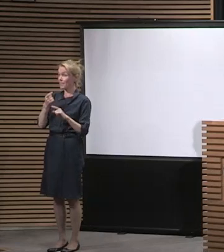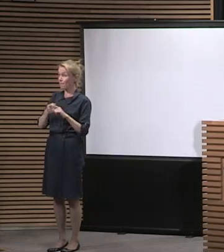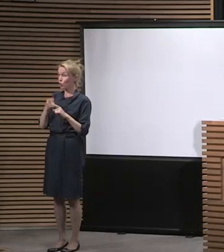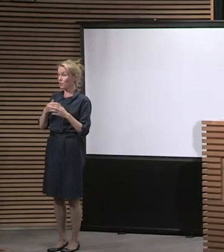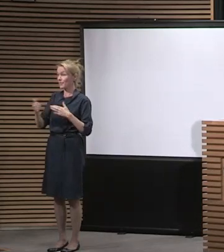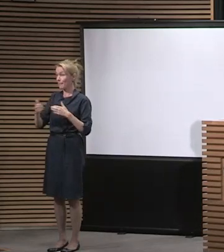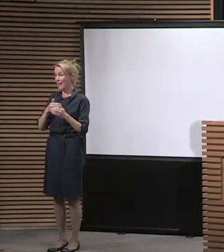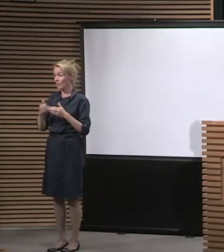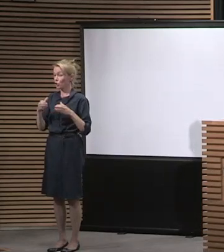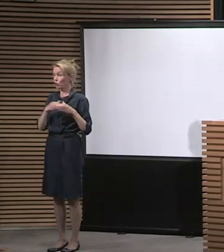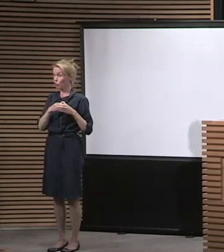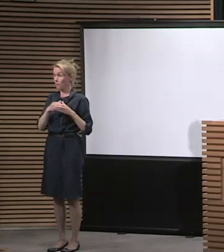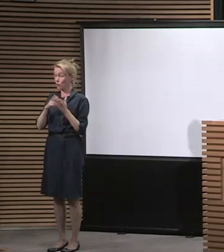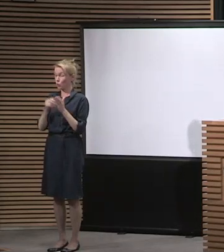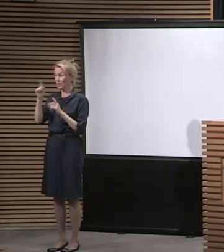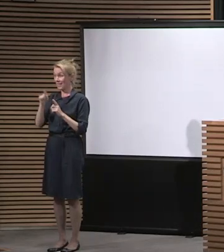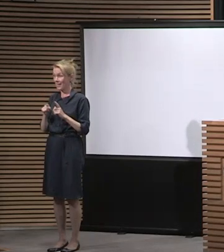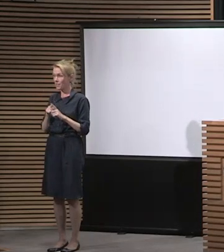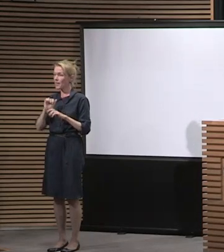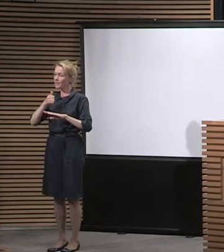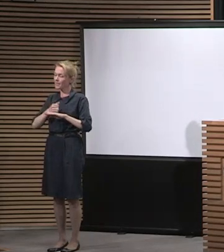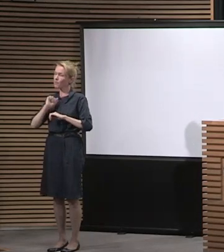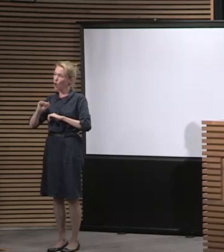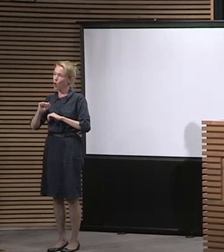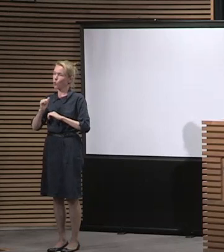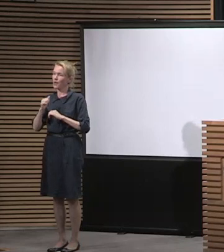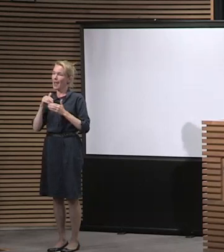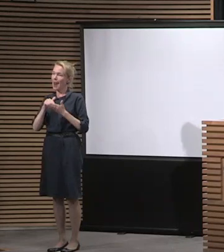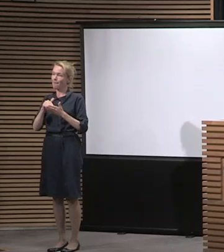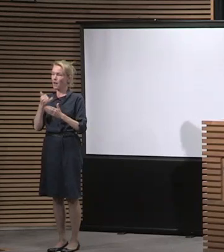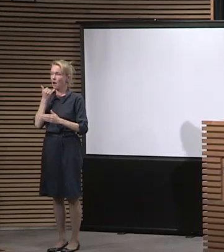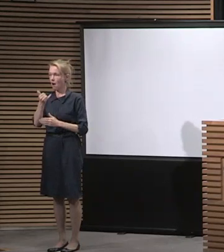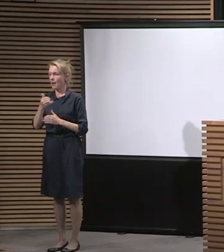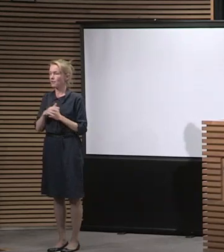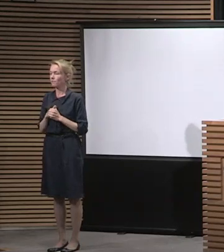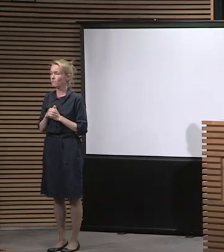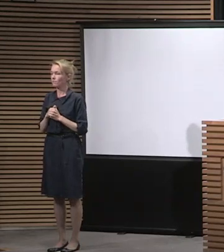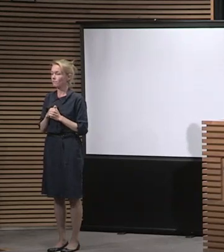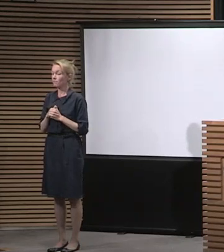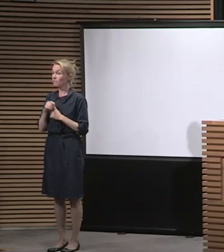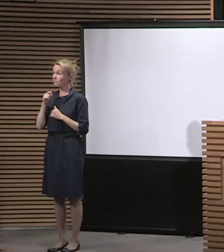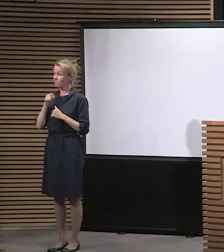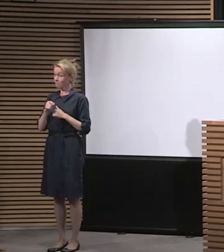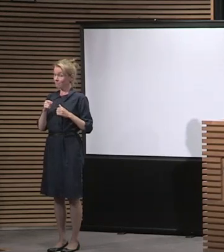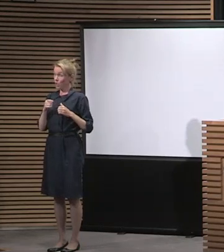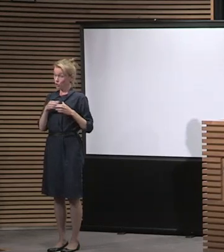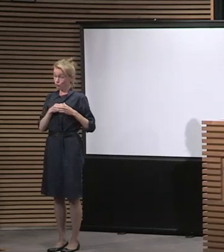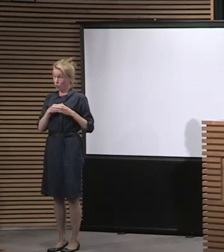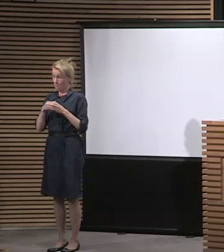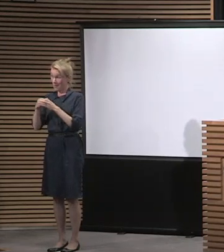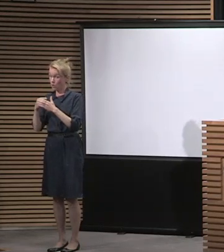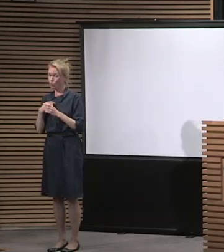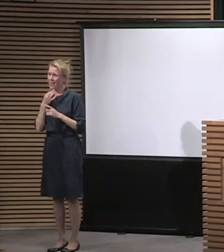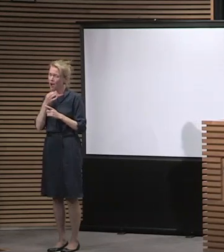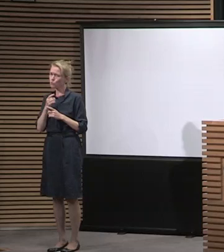local helplines. Furthermore, we've invited those same regional CDM groups to proactively approach their local food banks